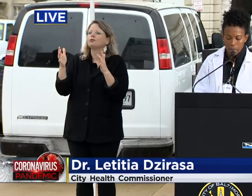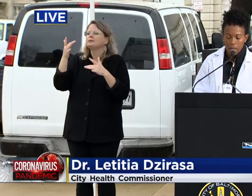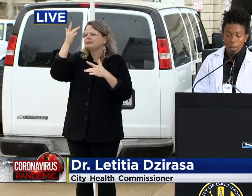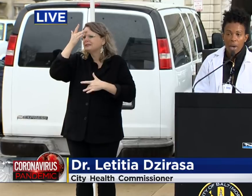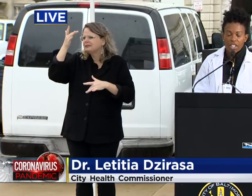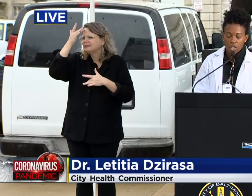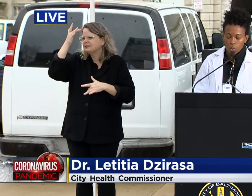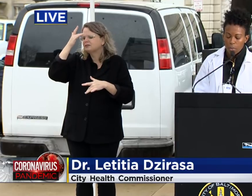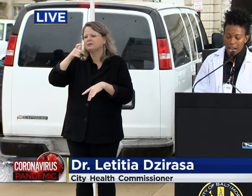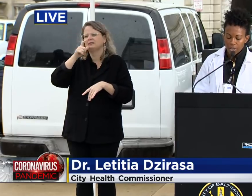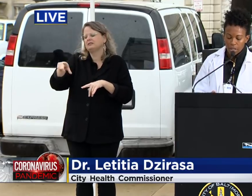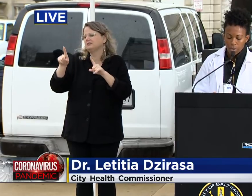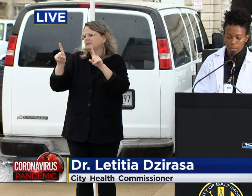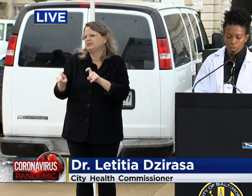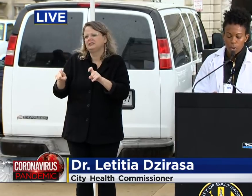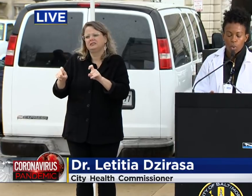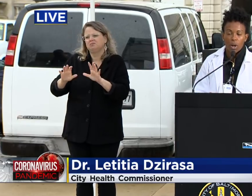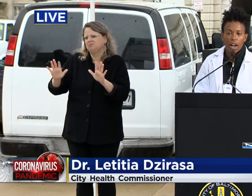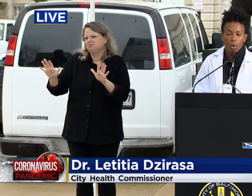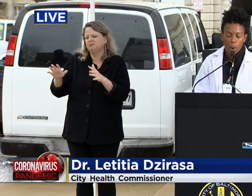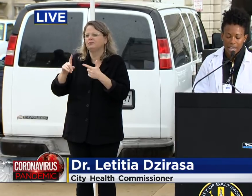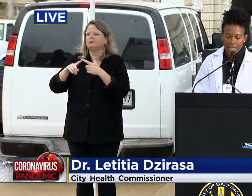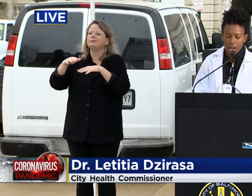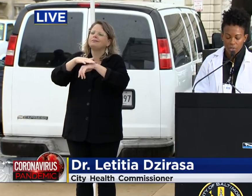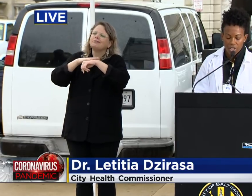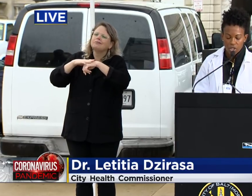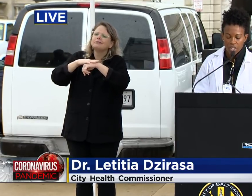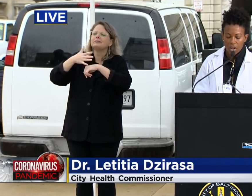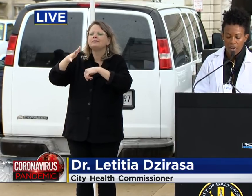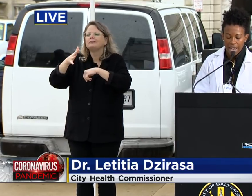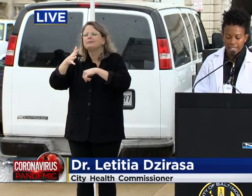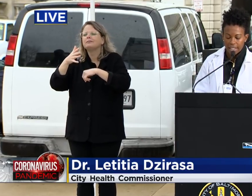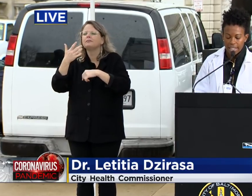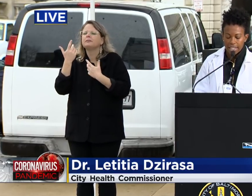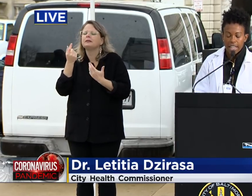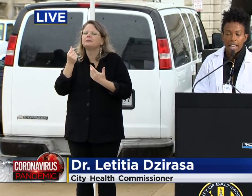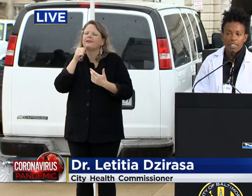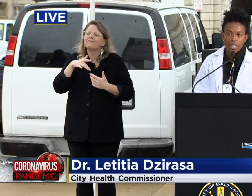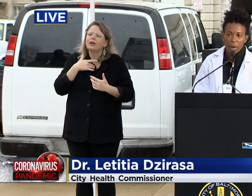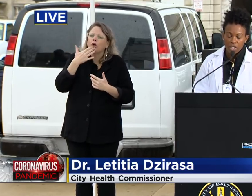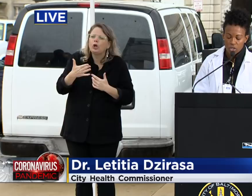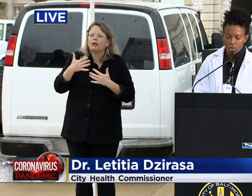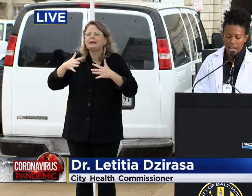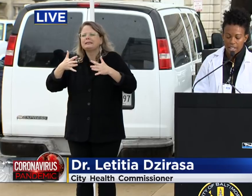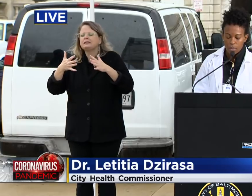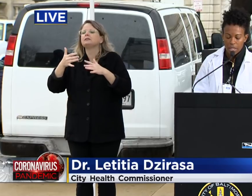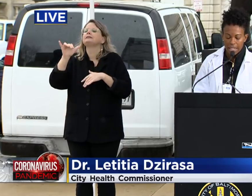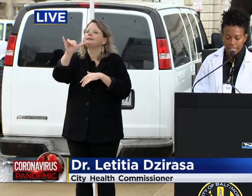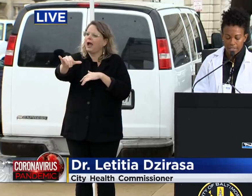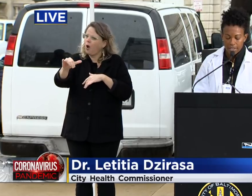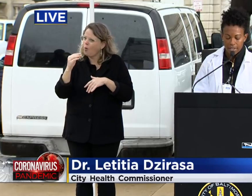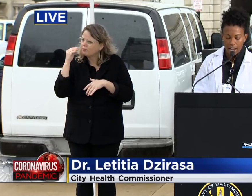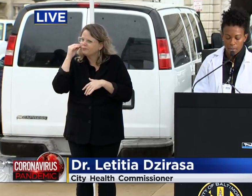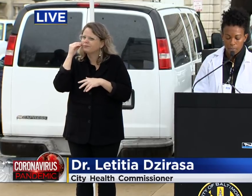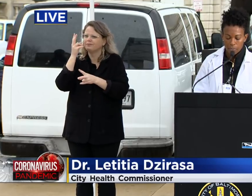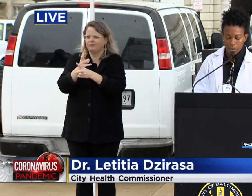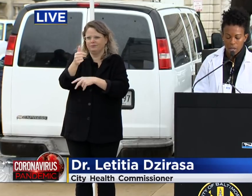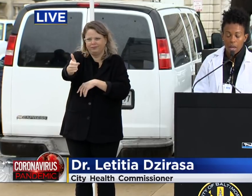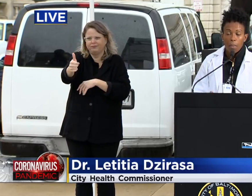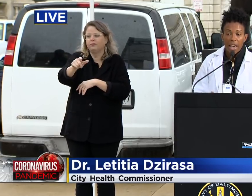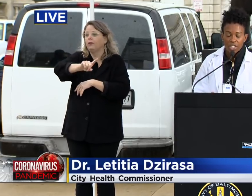time. Patients with mild symptoms but who are otherwise healthy should self-isolate, and these patients do not need to be tested at this